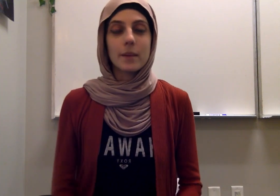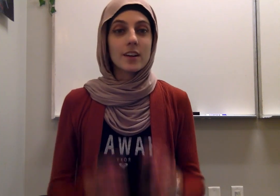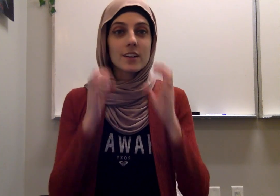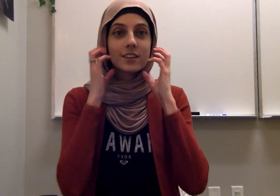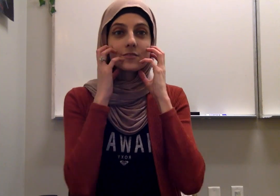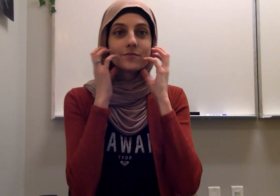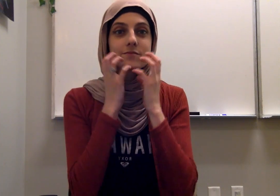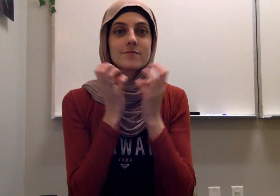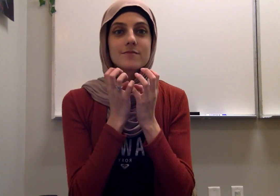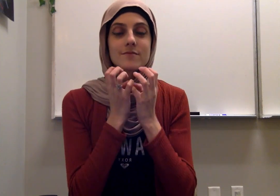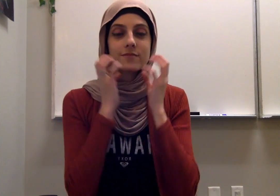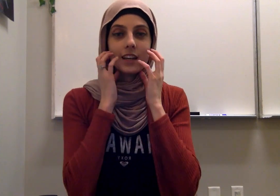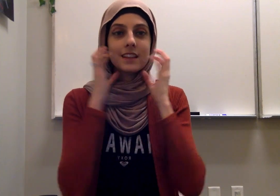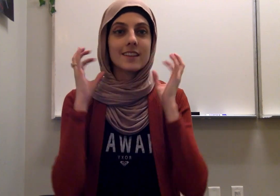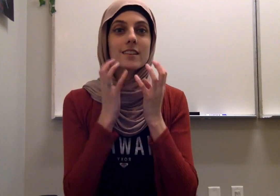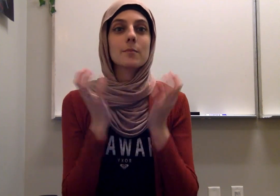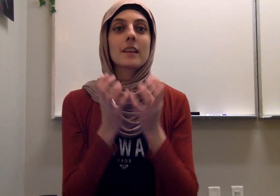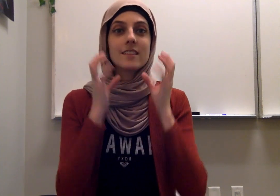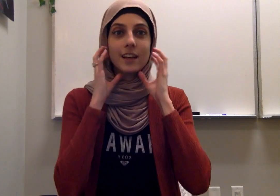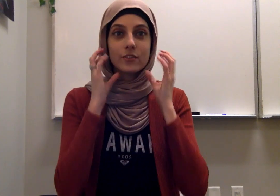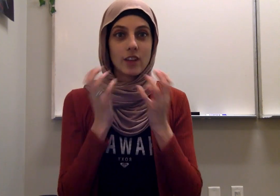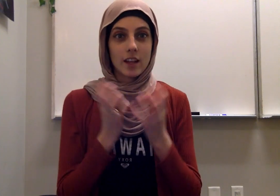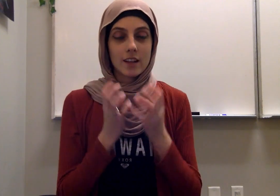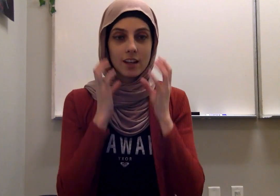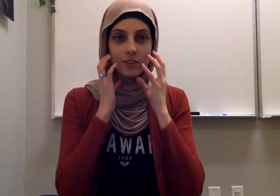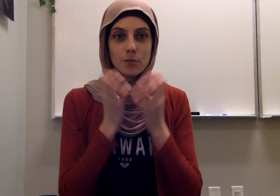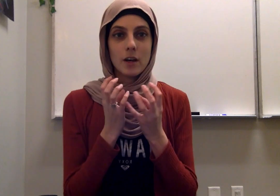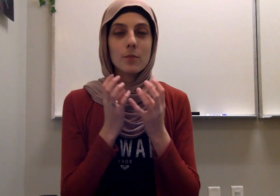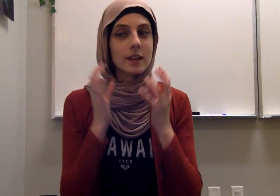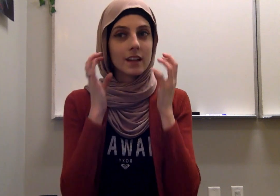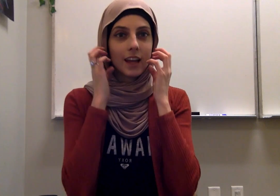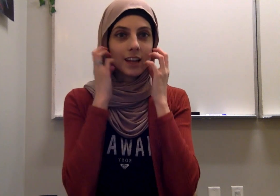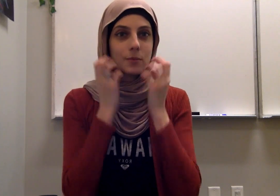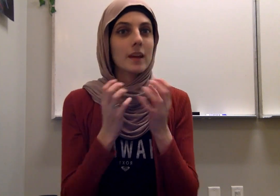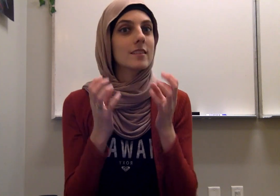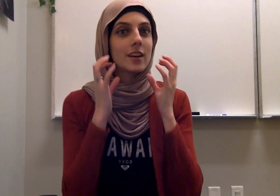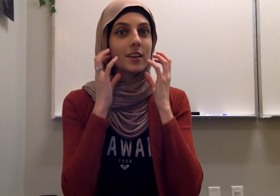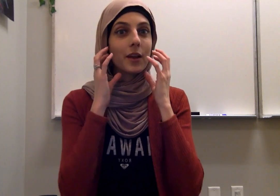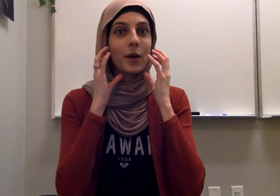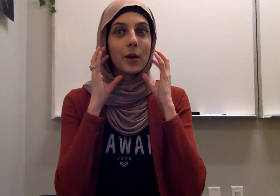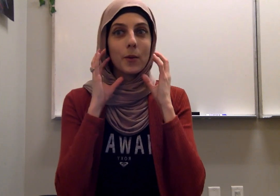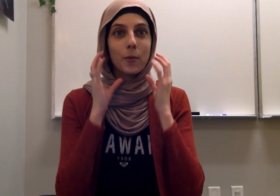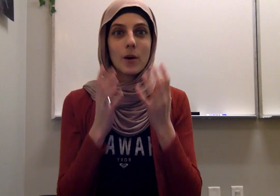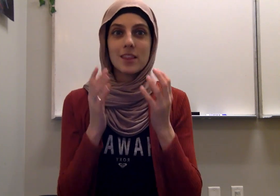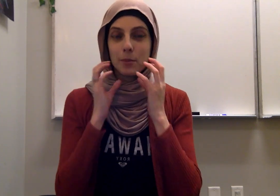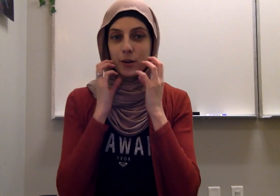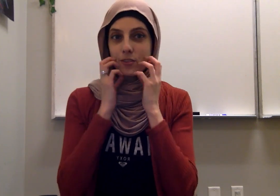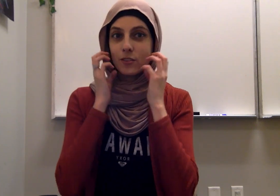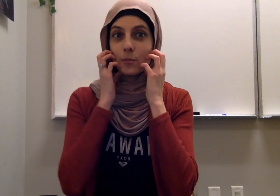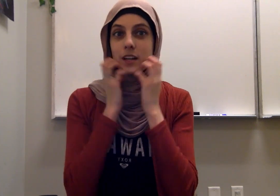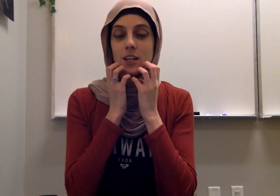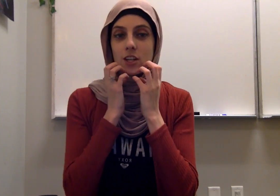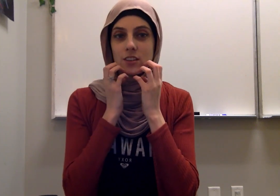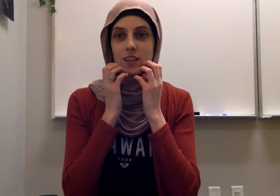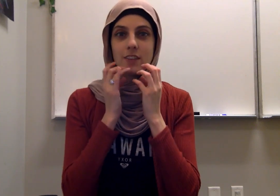Beard. Okay, this can be the sign for Santa Claus as well, but again, it depends on what the person's beard looks like. So